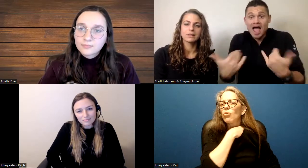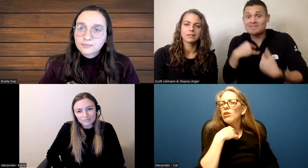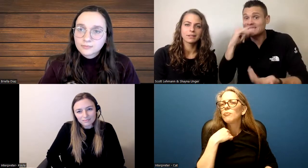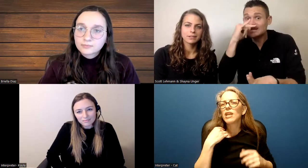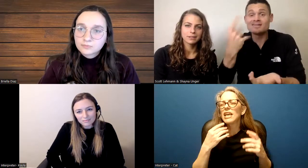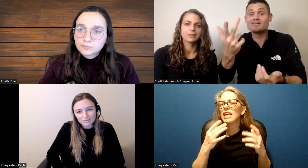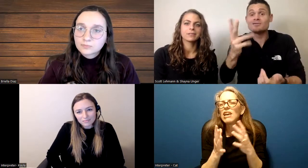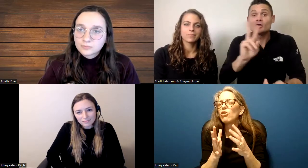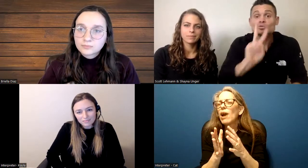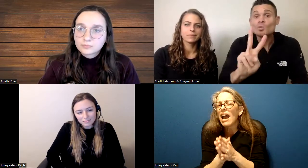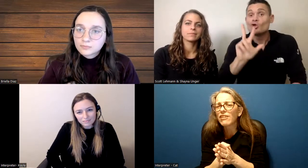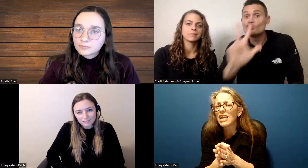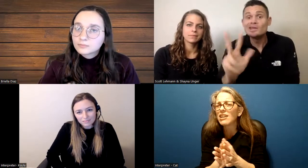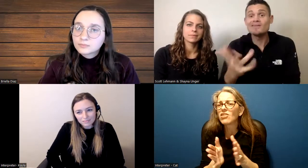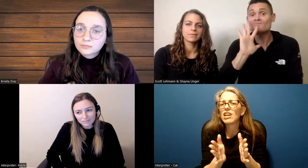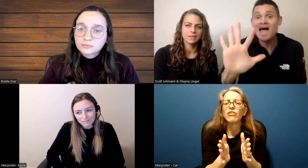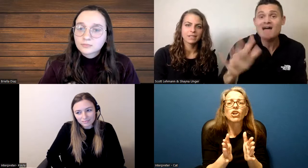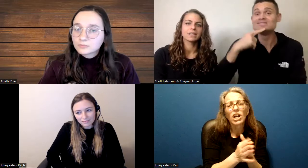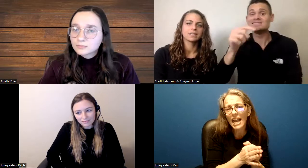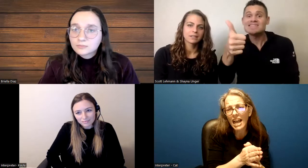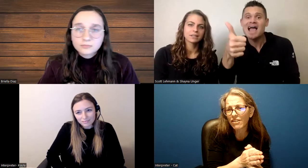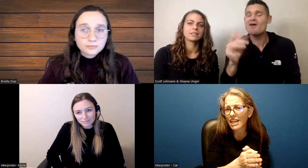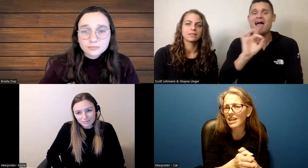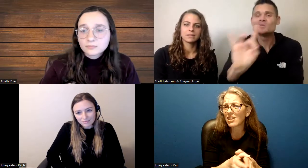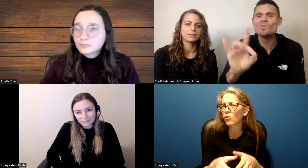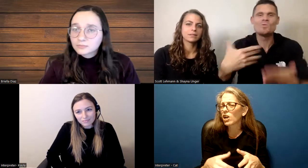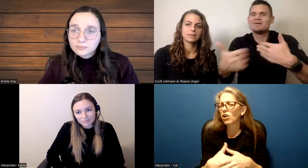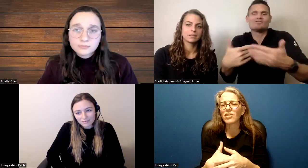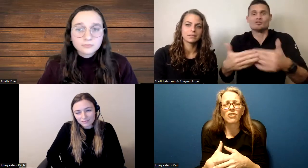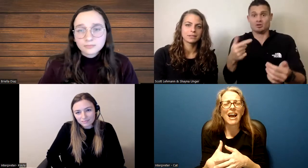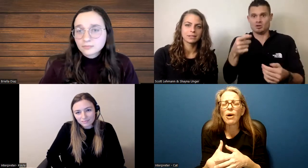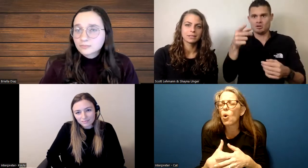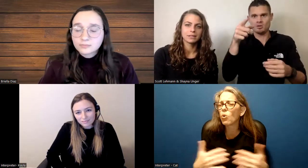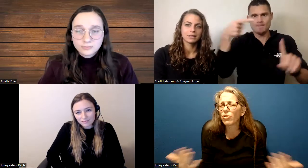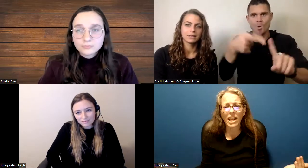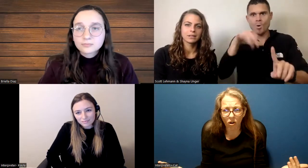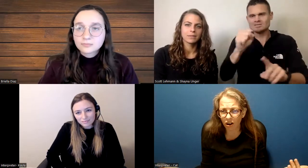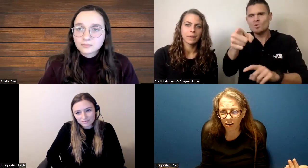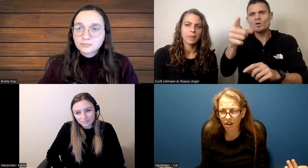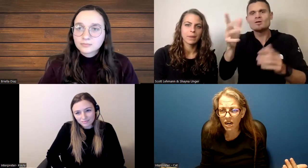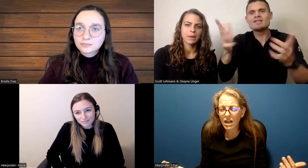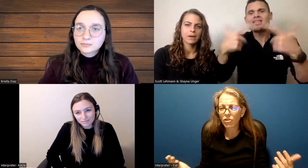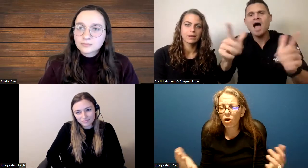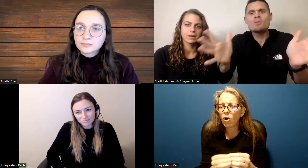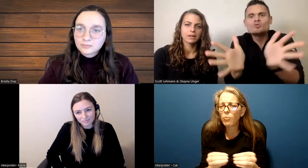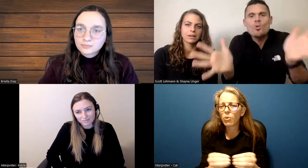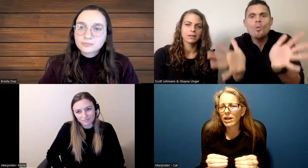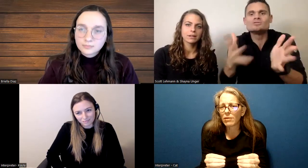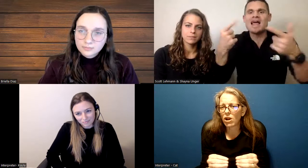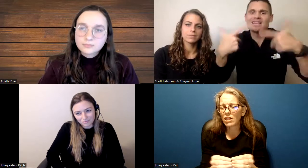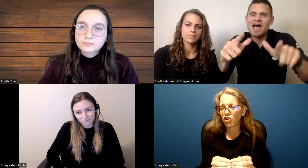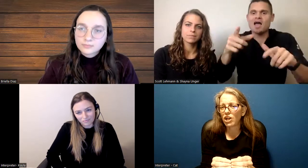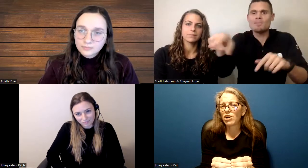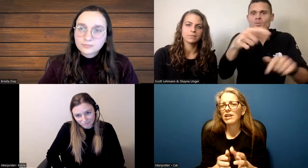So if you have kids, if you're gonna have kids, regardless of how old they are, the whole point